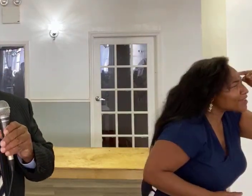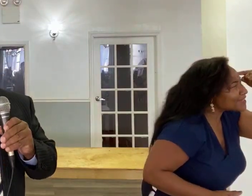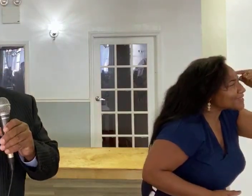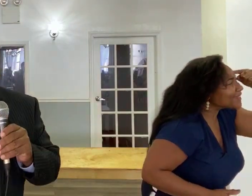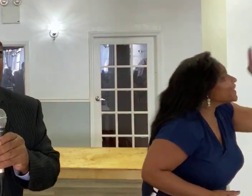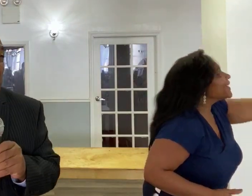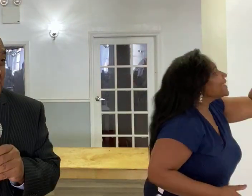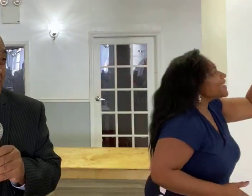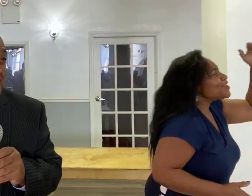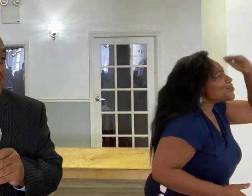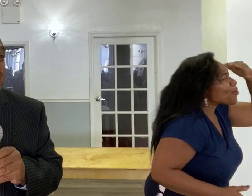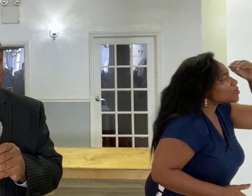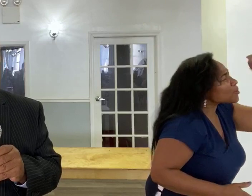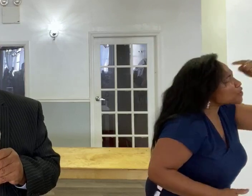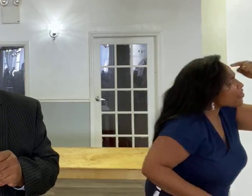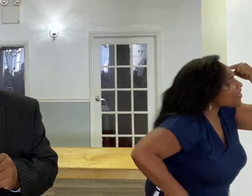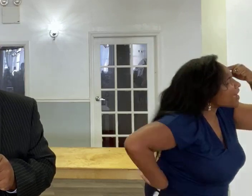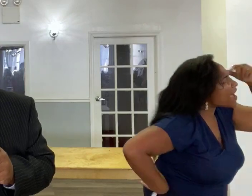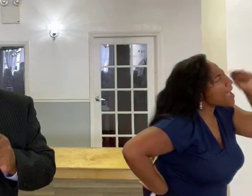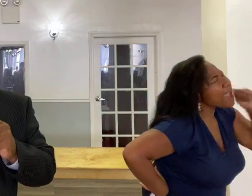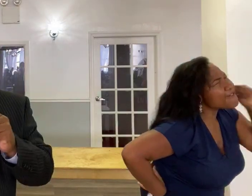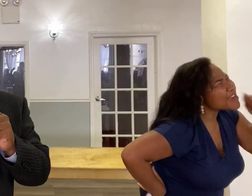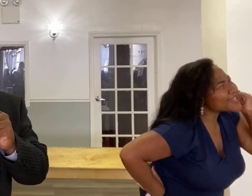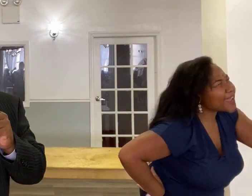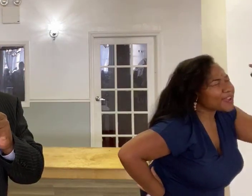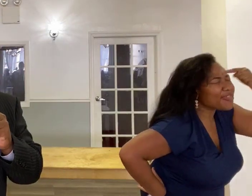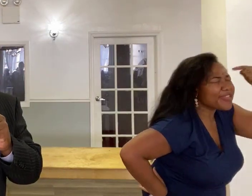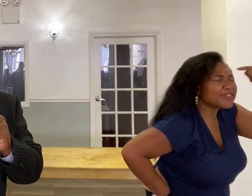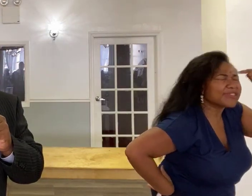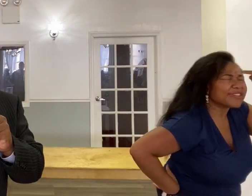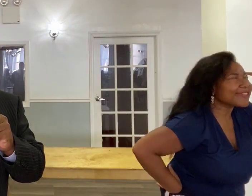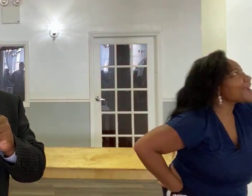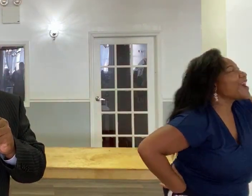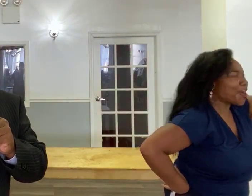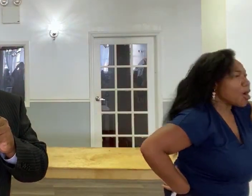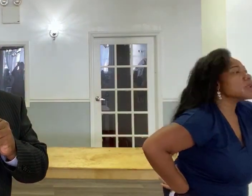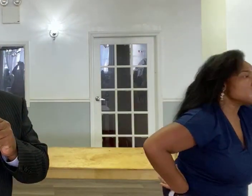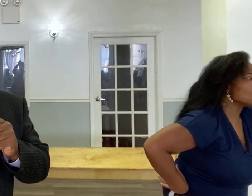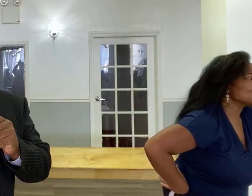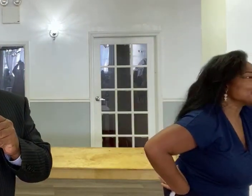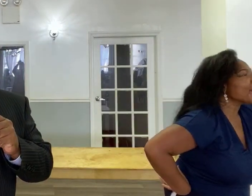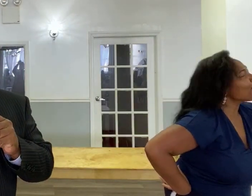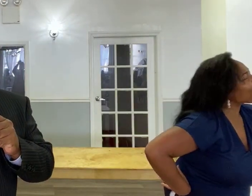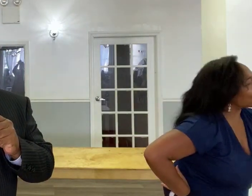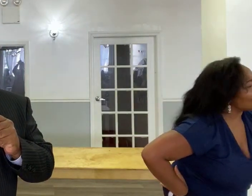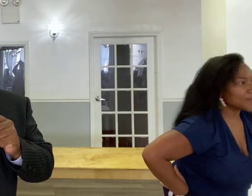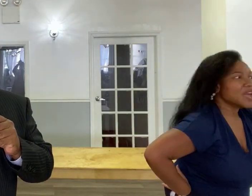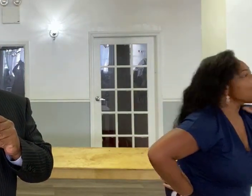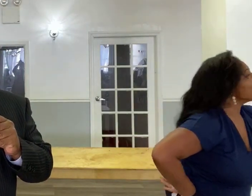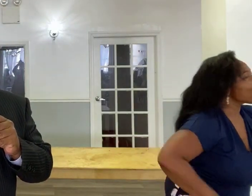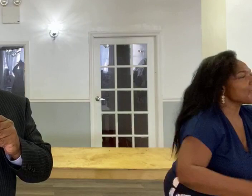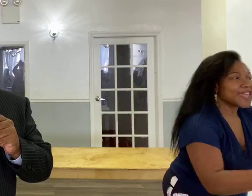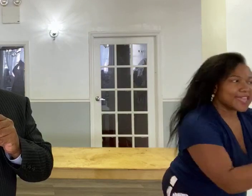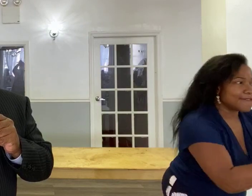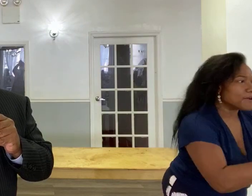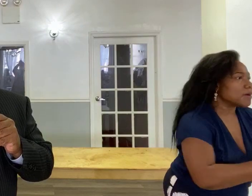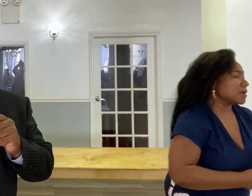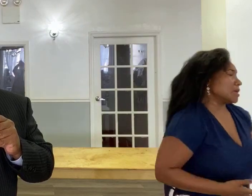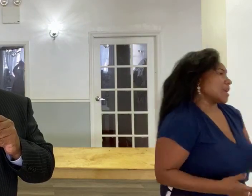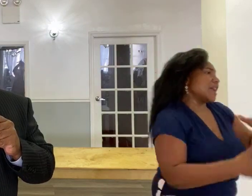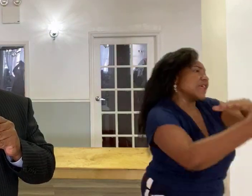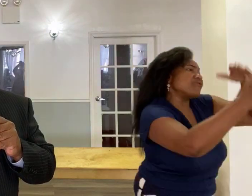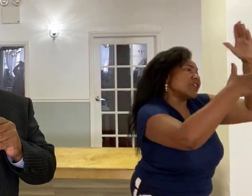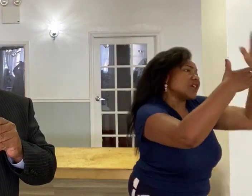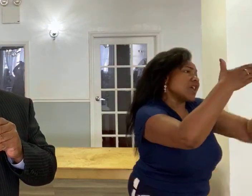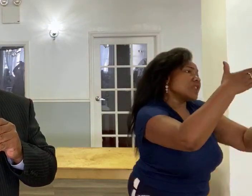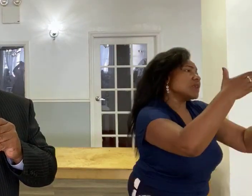the encouraging part for us, and we know our end. And our end is that we're going to be with the Lord, our